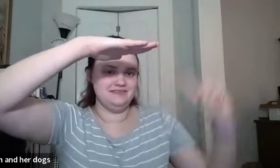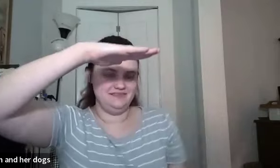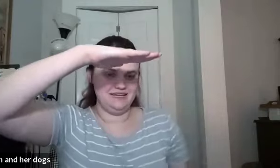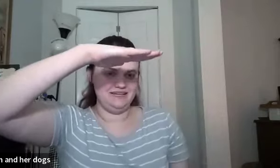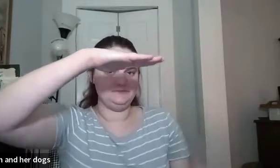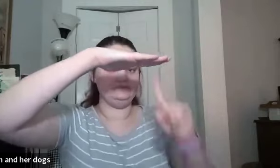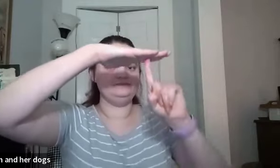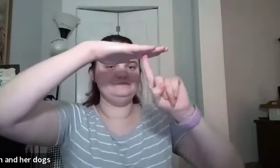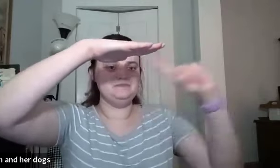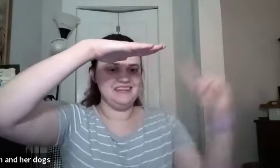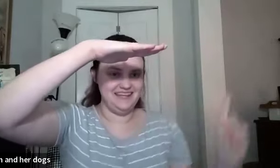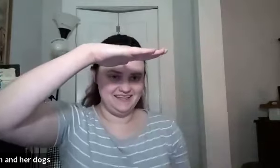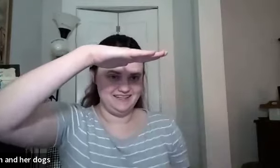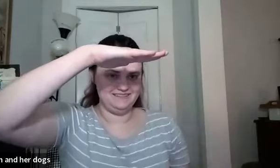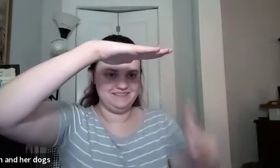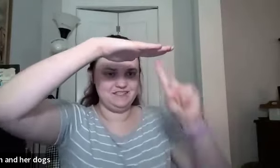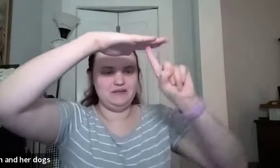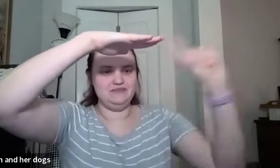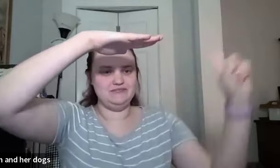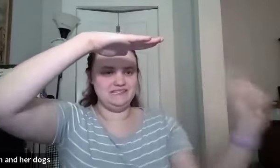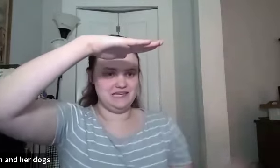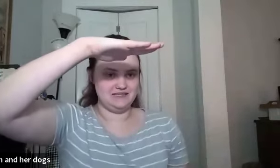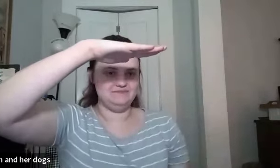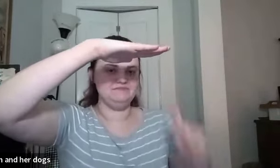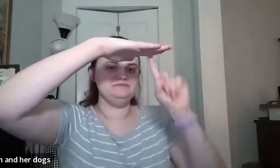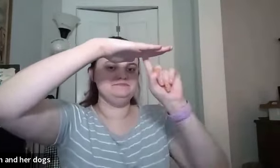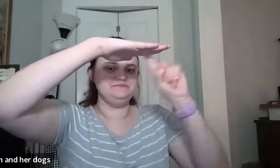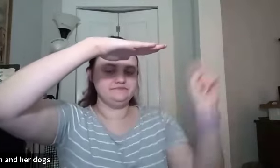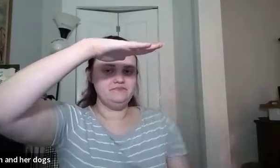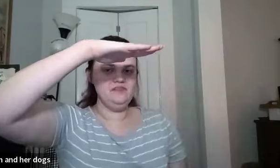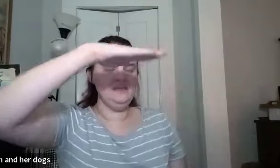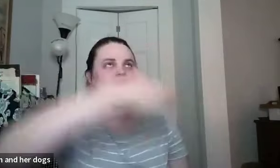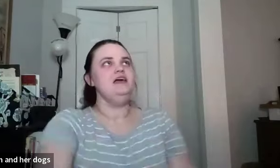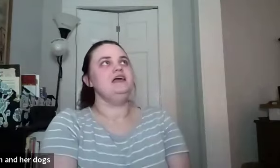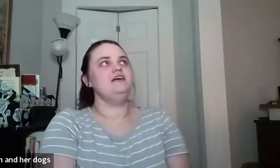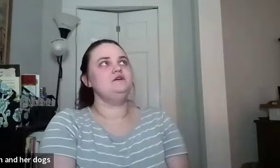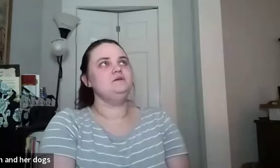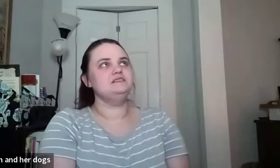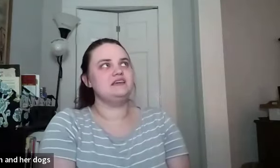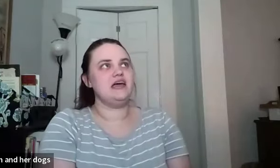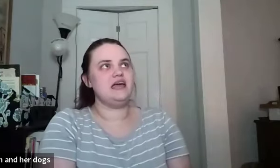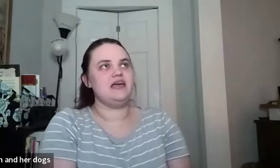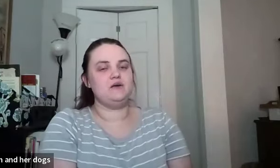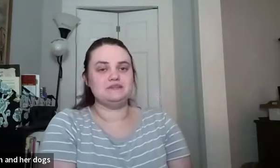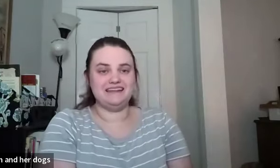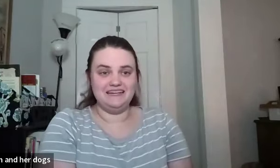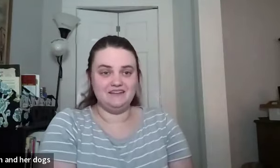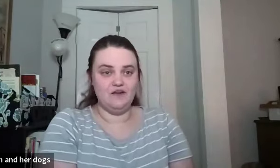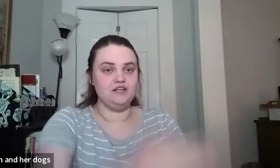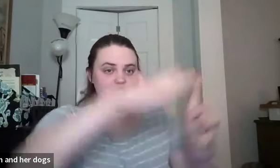Lightning, lightning. So you make little zigzags. if you were to say it was lightning a lot, you would